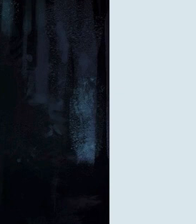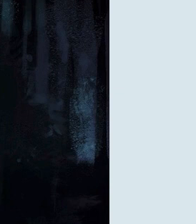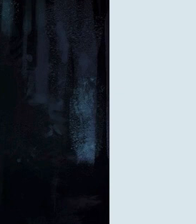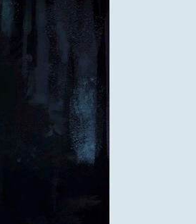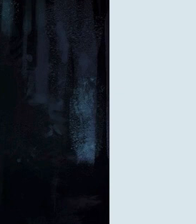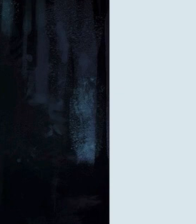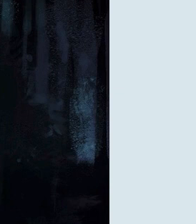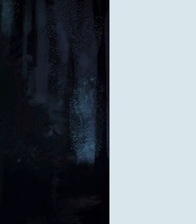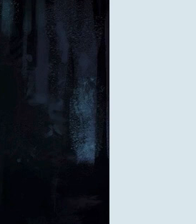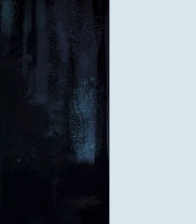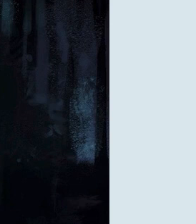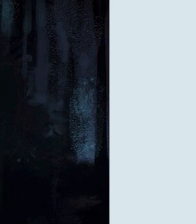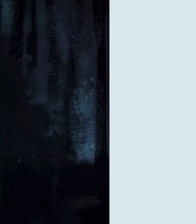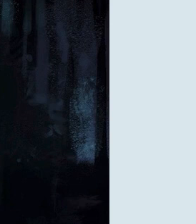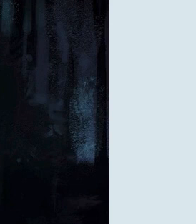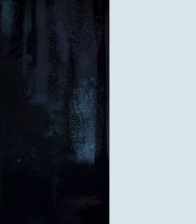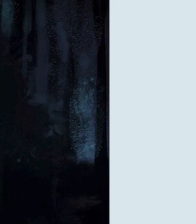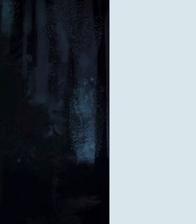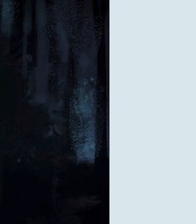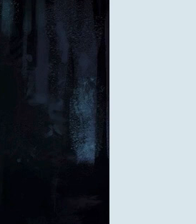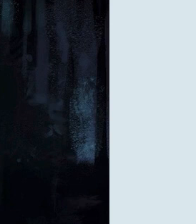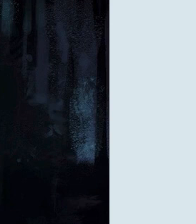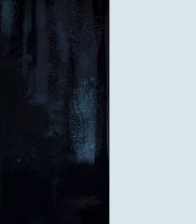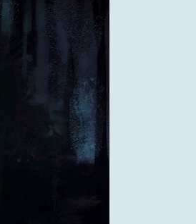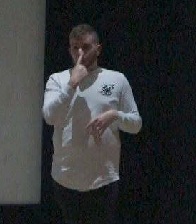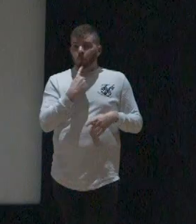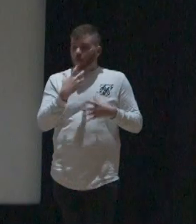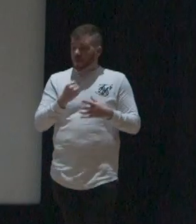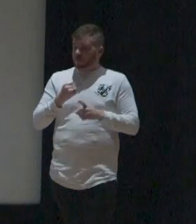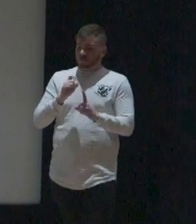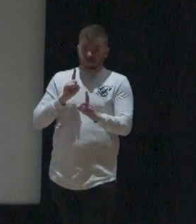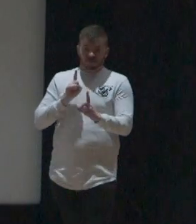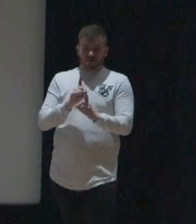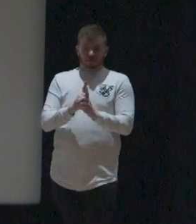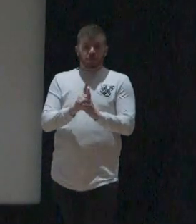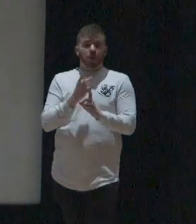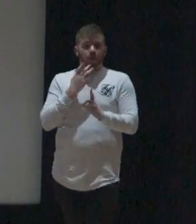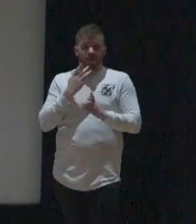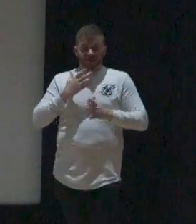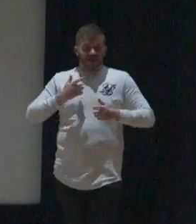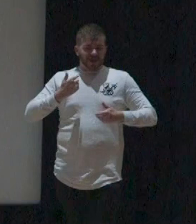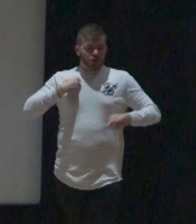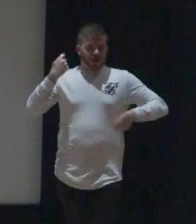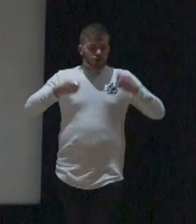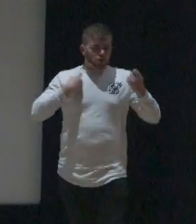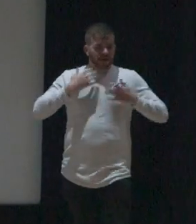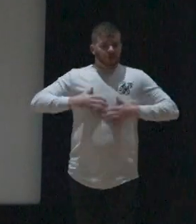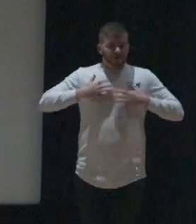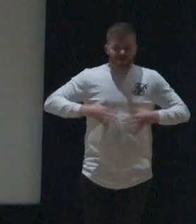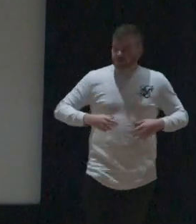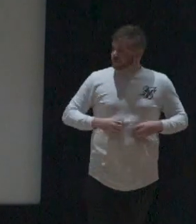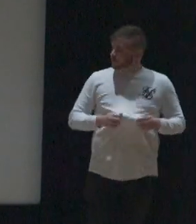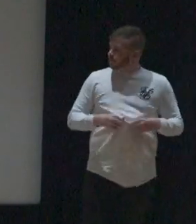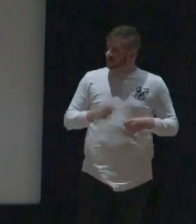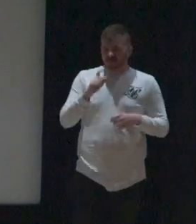didn't particularly call their attention to it, but once you've got the horse power up, you get a horse standing behind you when you're putting on your different outfits. It's